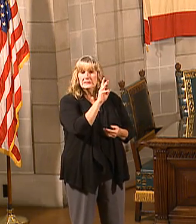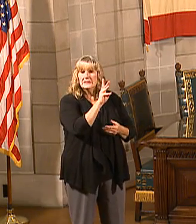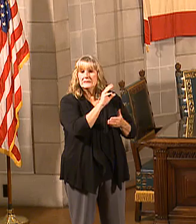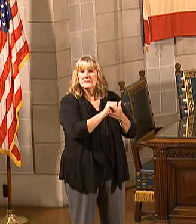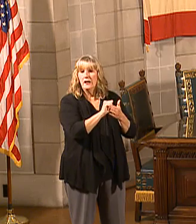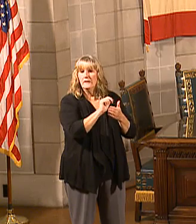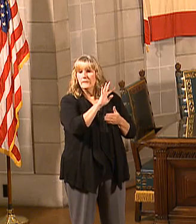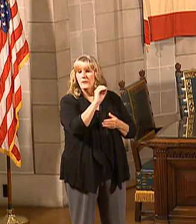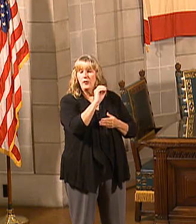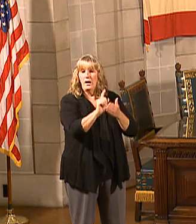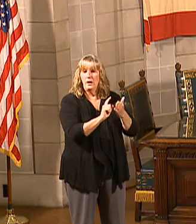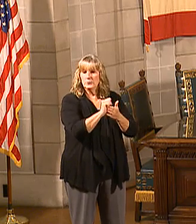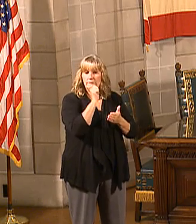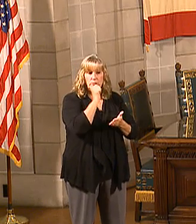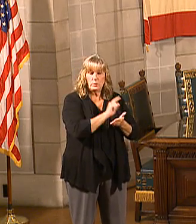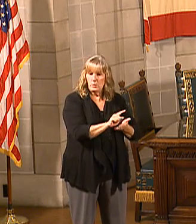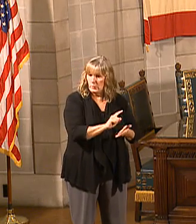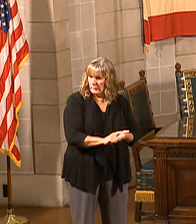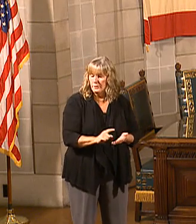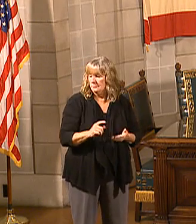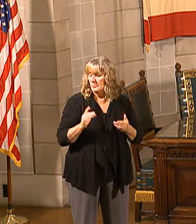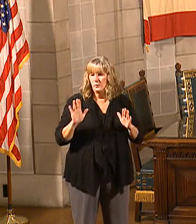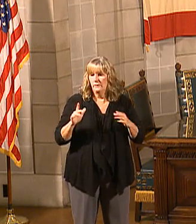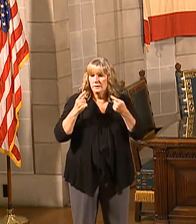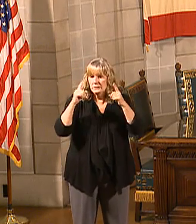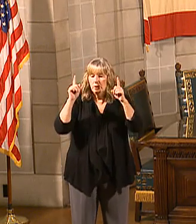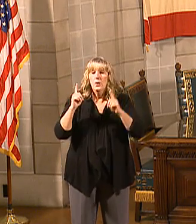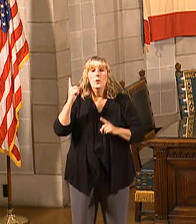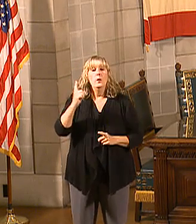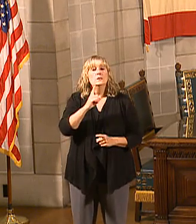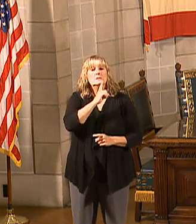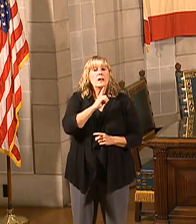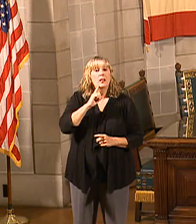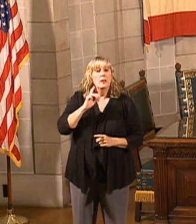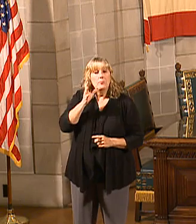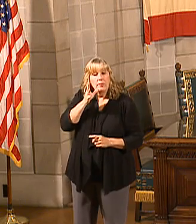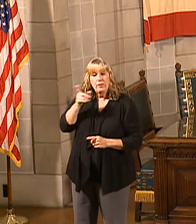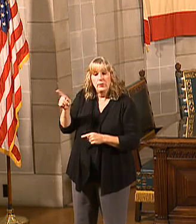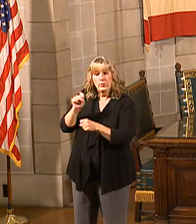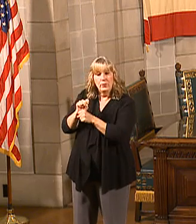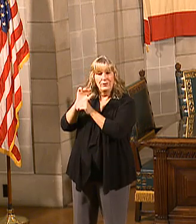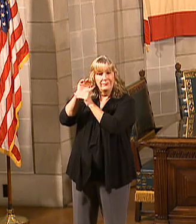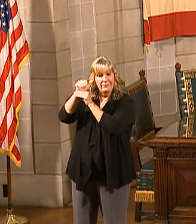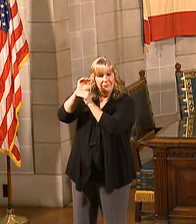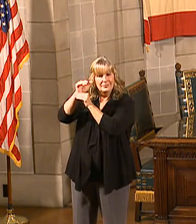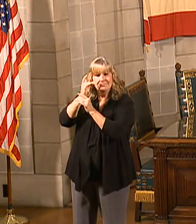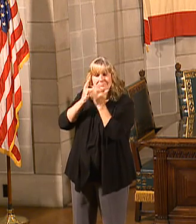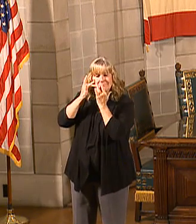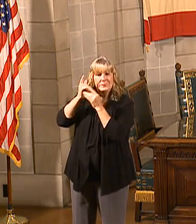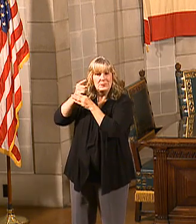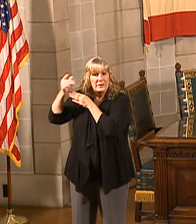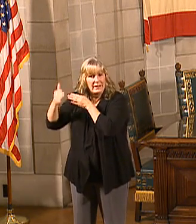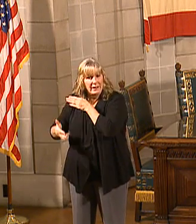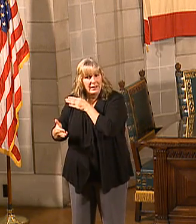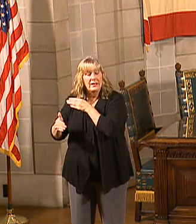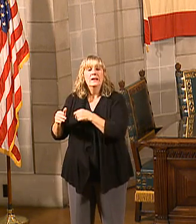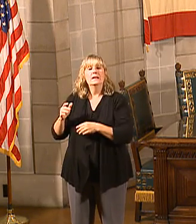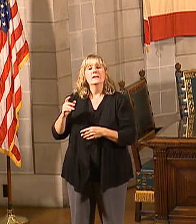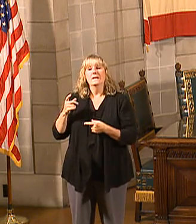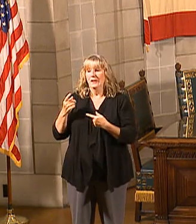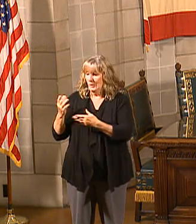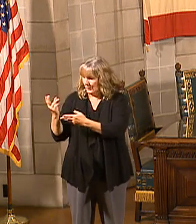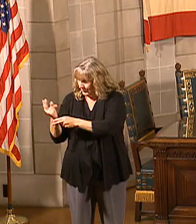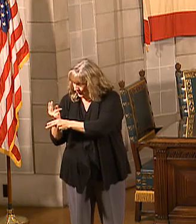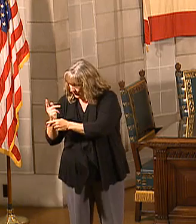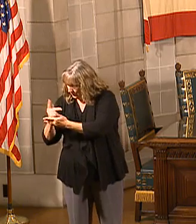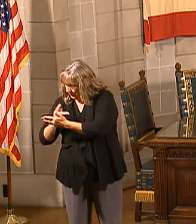great success story there. One single mom was working nights and weekends, was able to leverage it to get a job where she could work 8 to 5 so she could be at home at night with her kids.